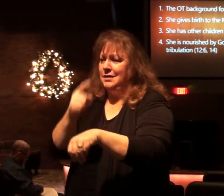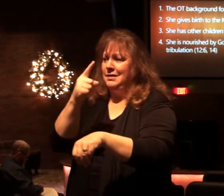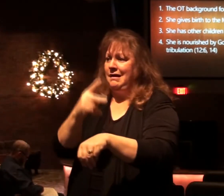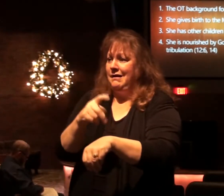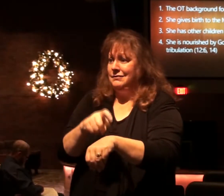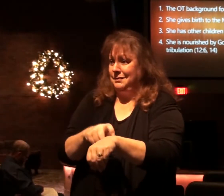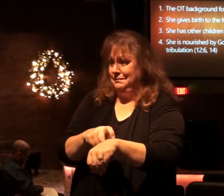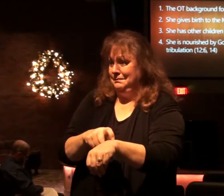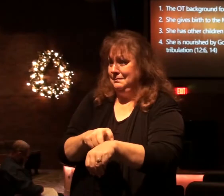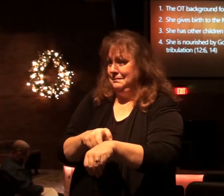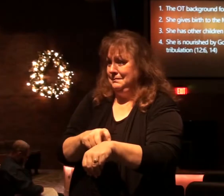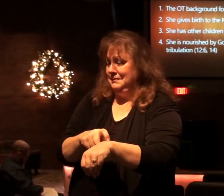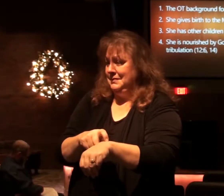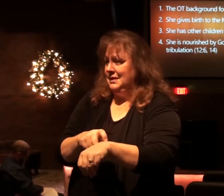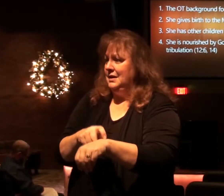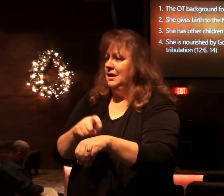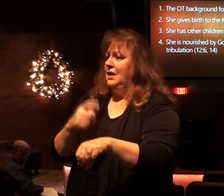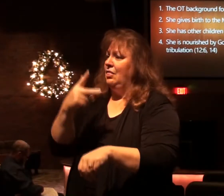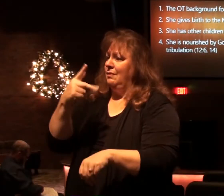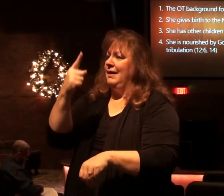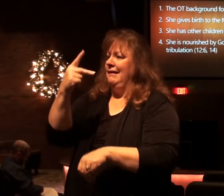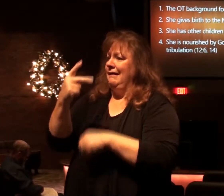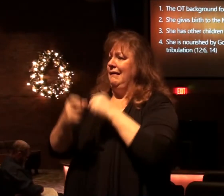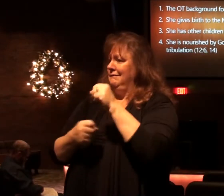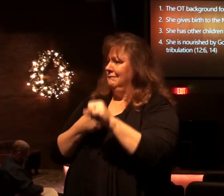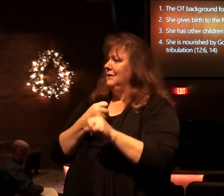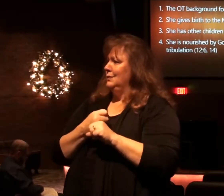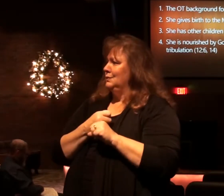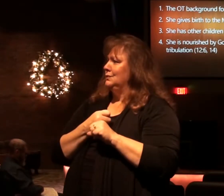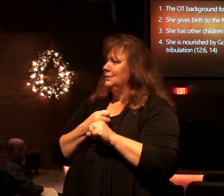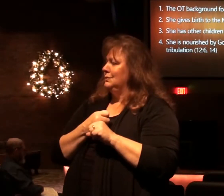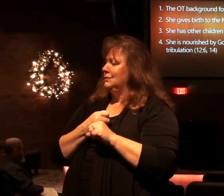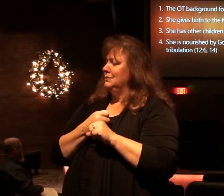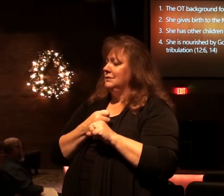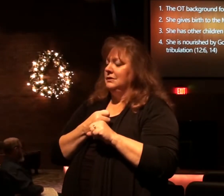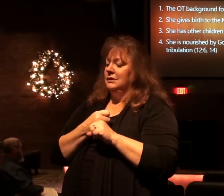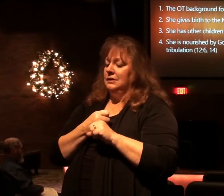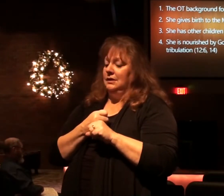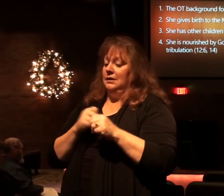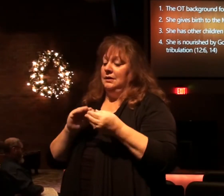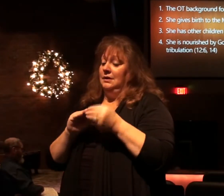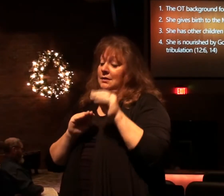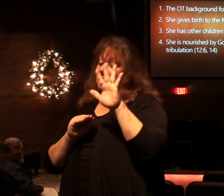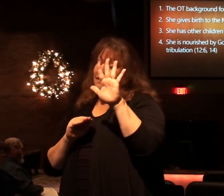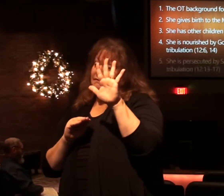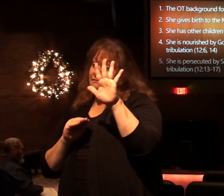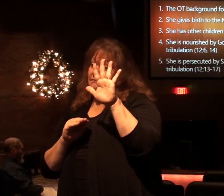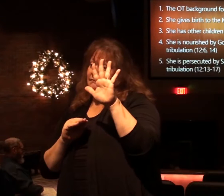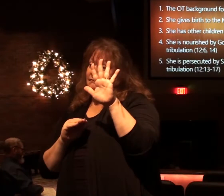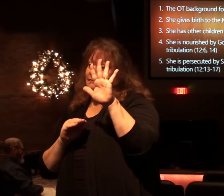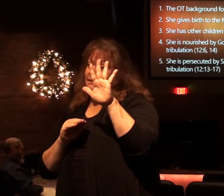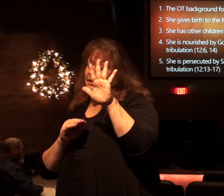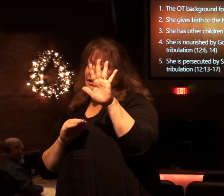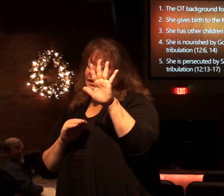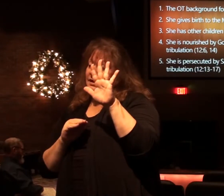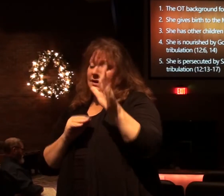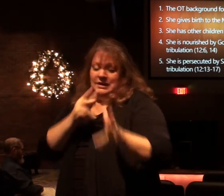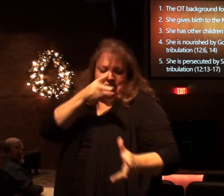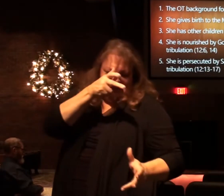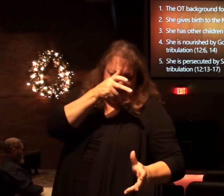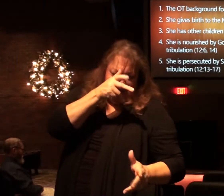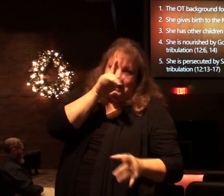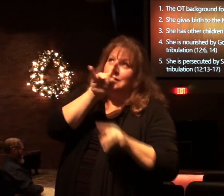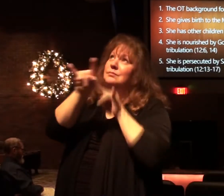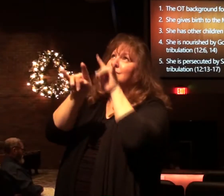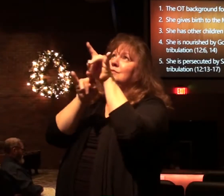time. 3.5 years. And fifthly, she's persecuted by Satan. Thank